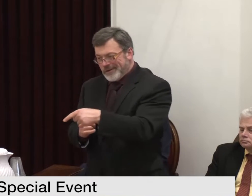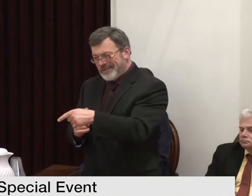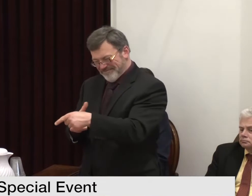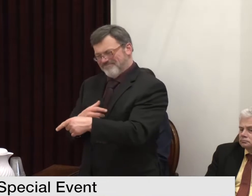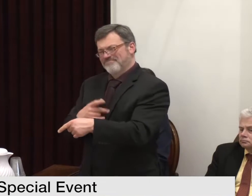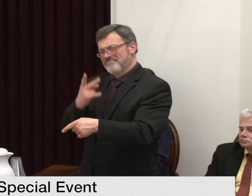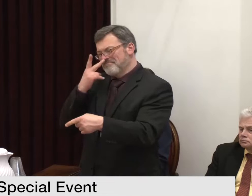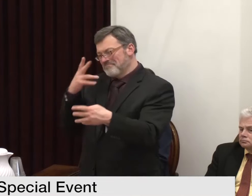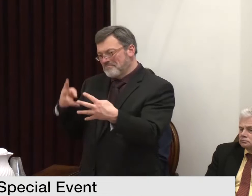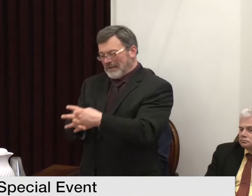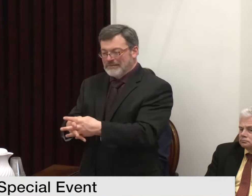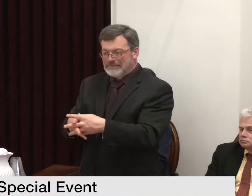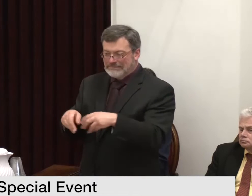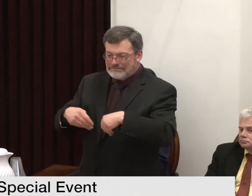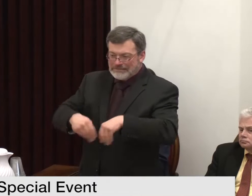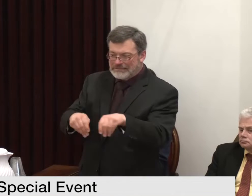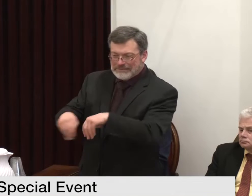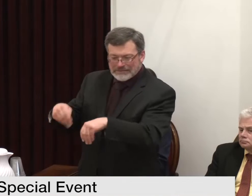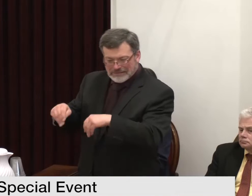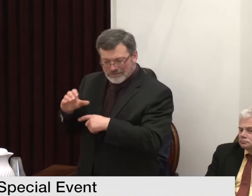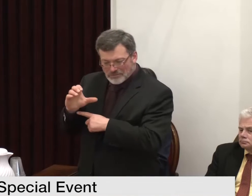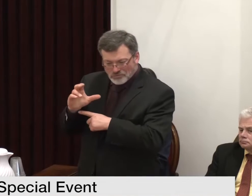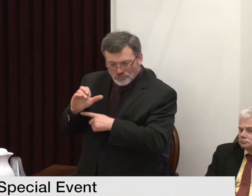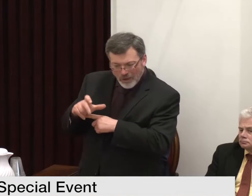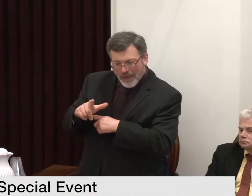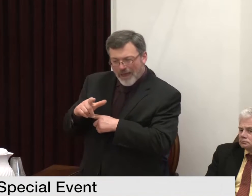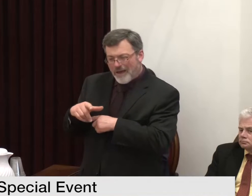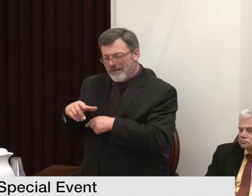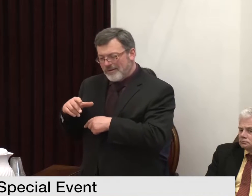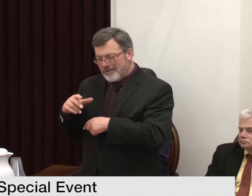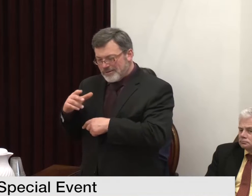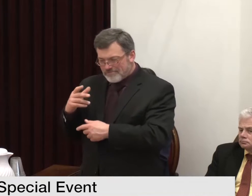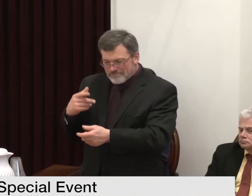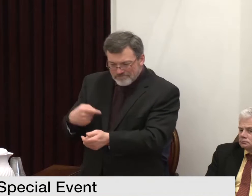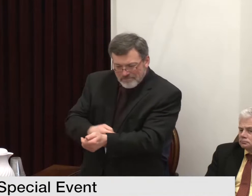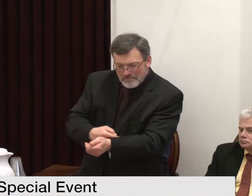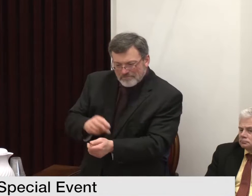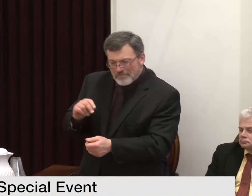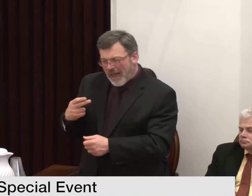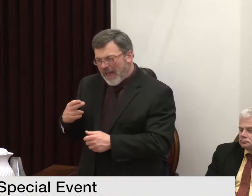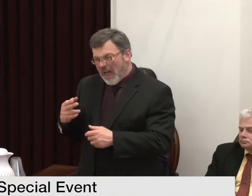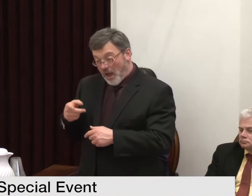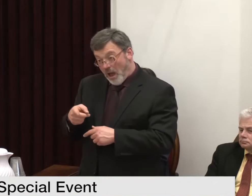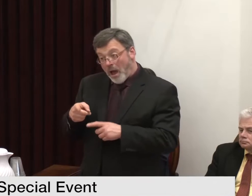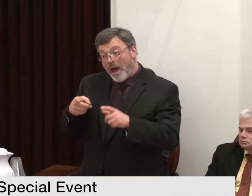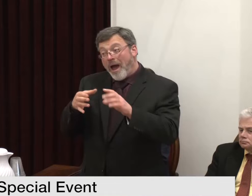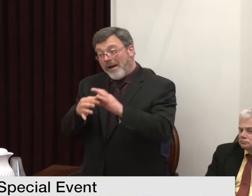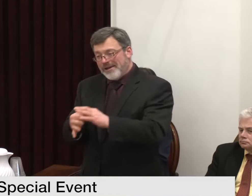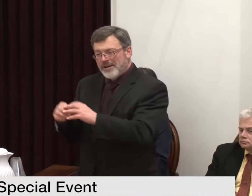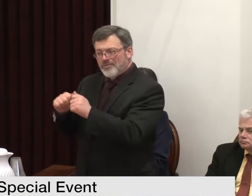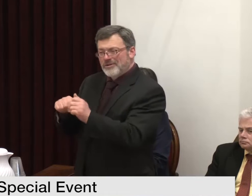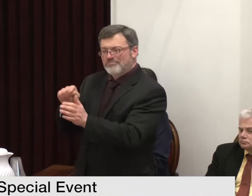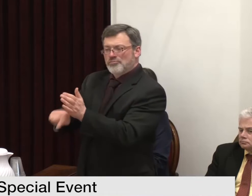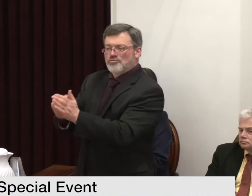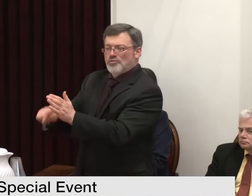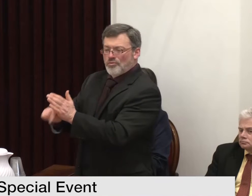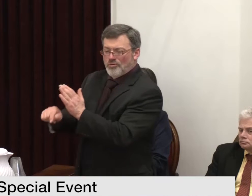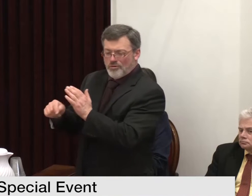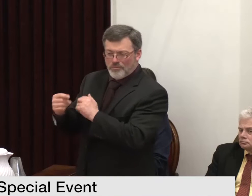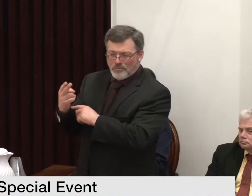by the way, she was also involved in a homicide in Leicester, all because she wasn't held accountable.